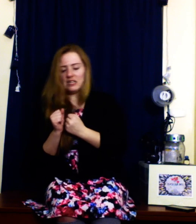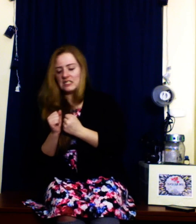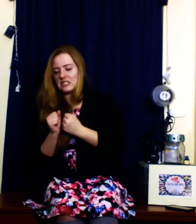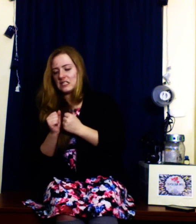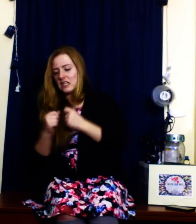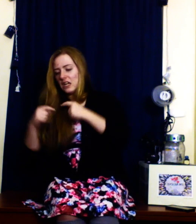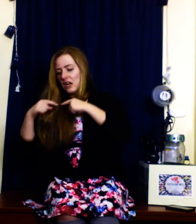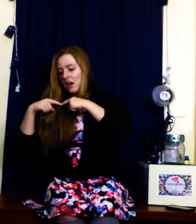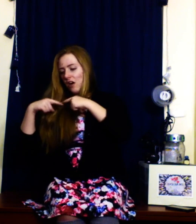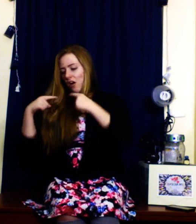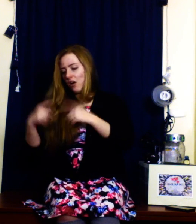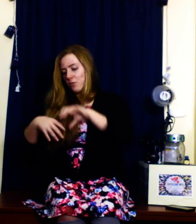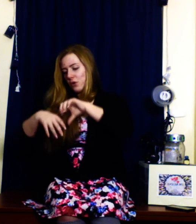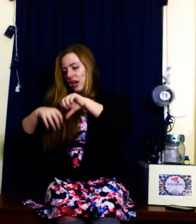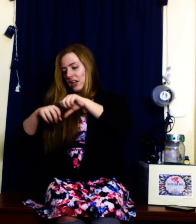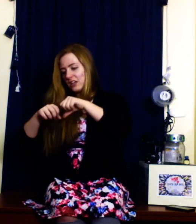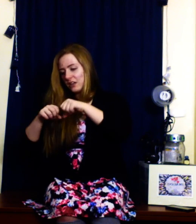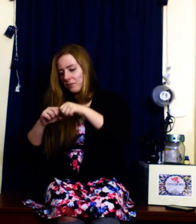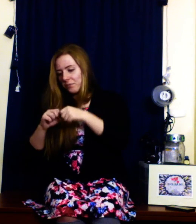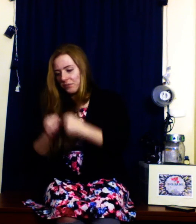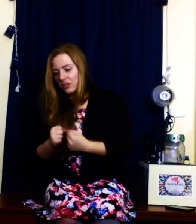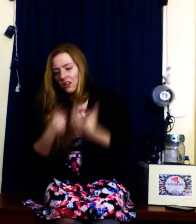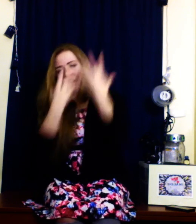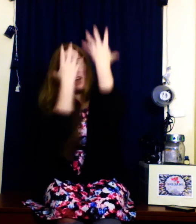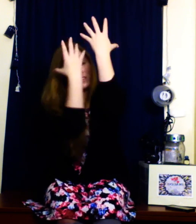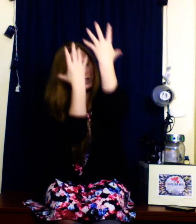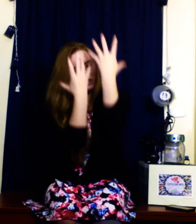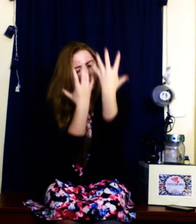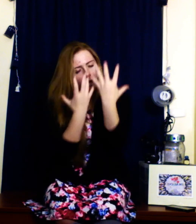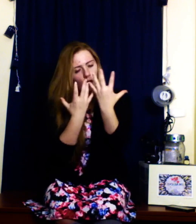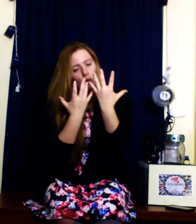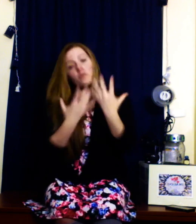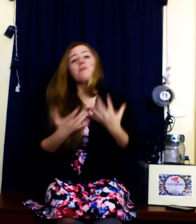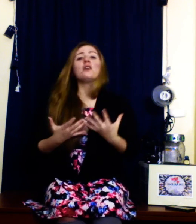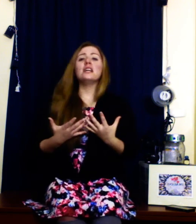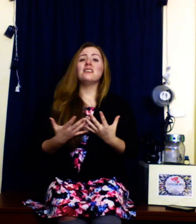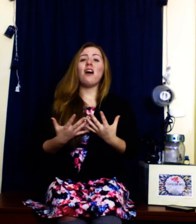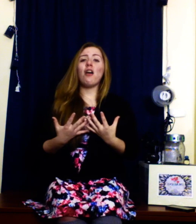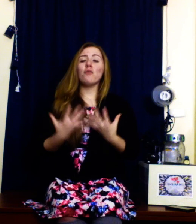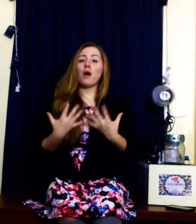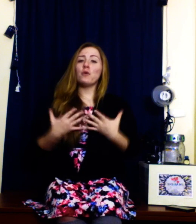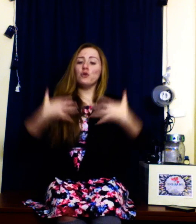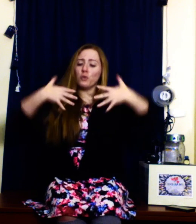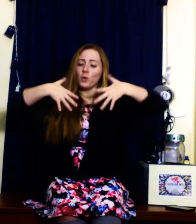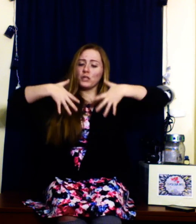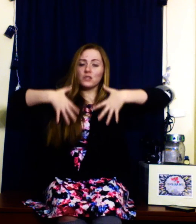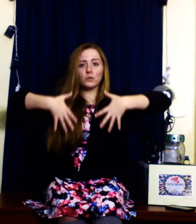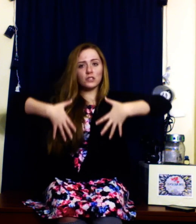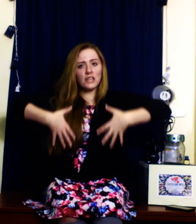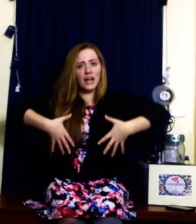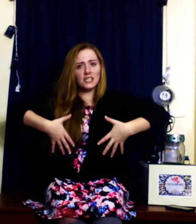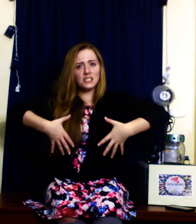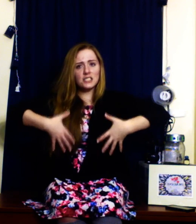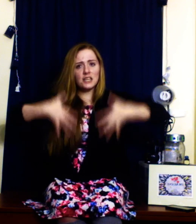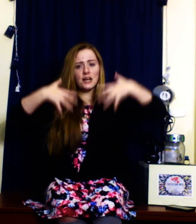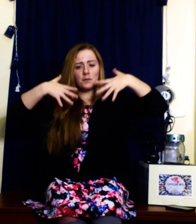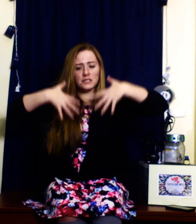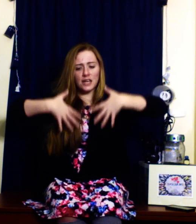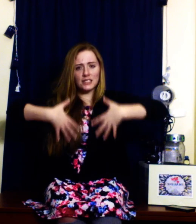experienced. Heartbreak, and then sorrow. Remember in The Mama Who Bore Me, this was sadness. Sadness